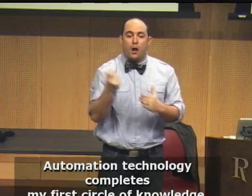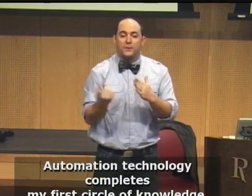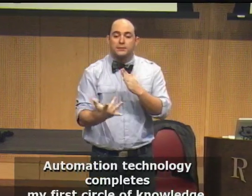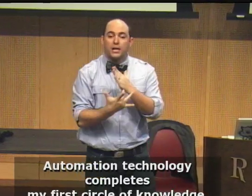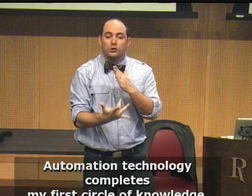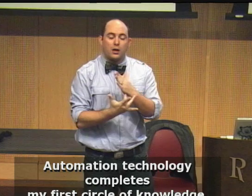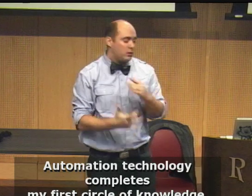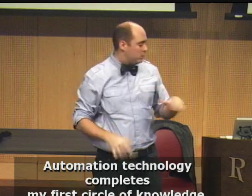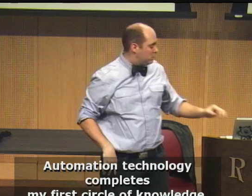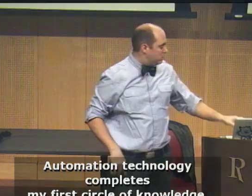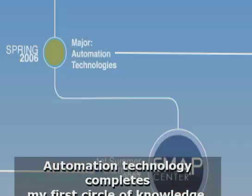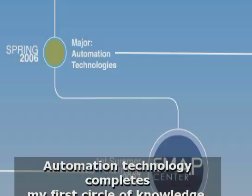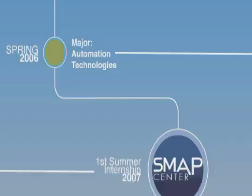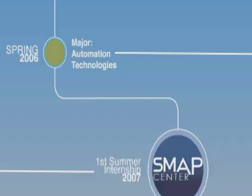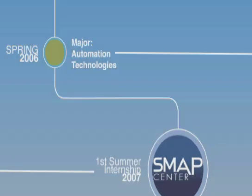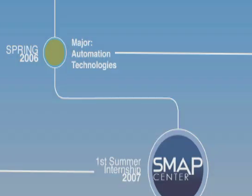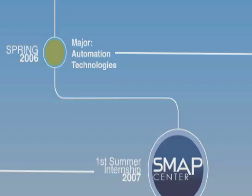first circle of knowledge.